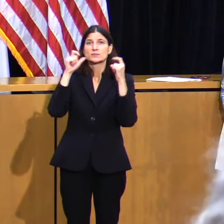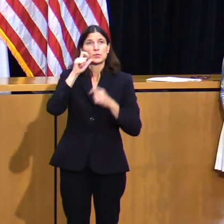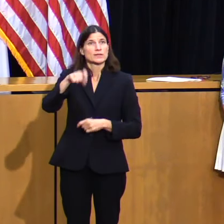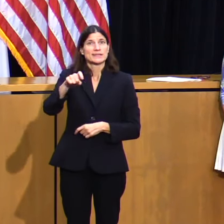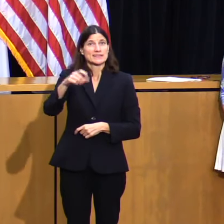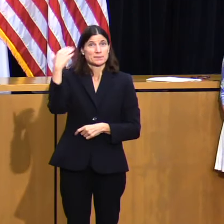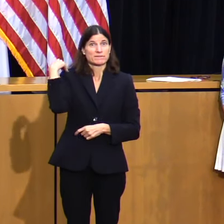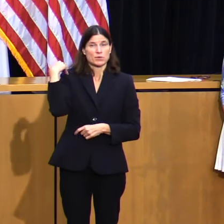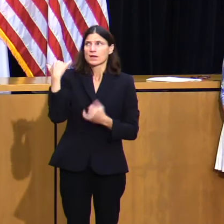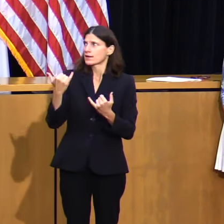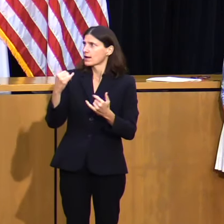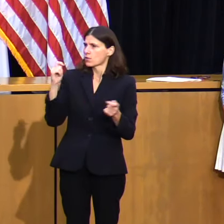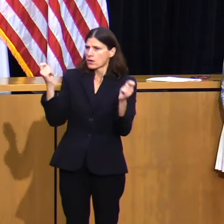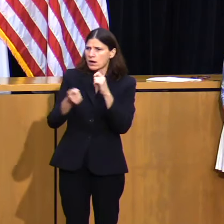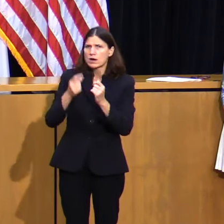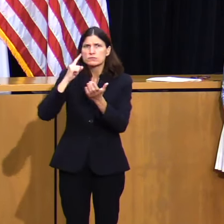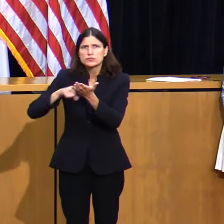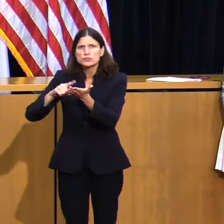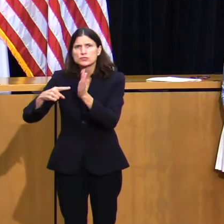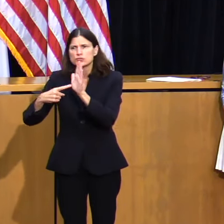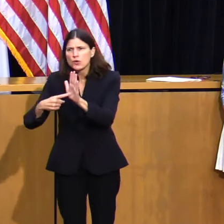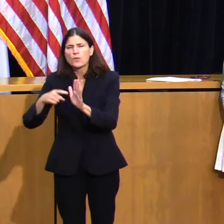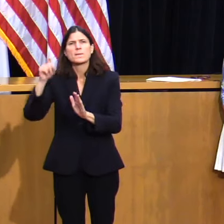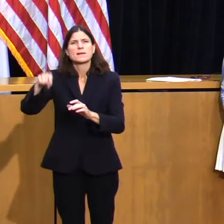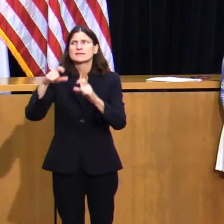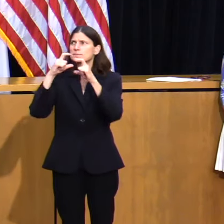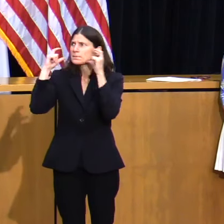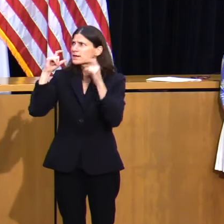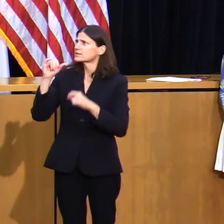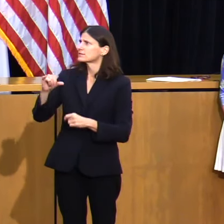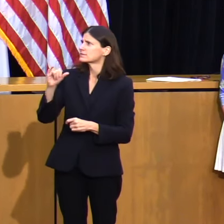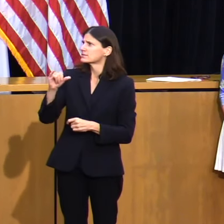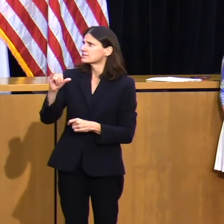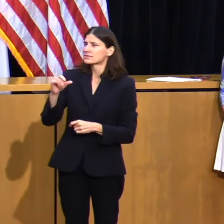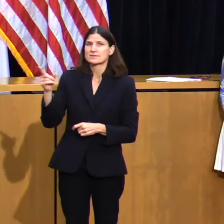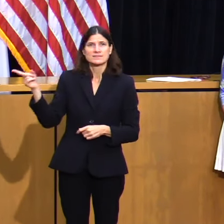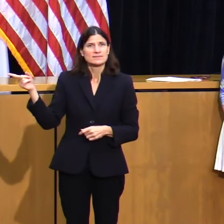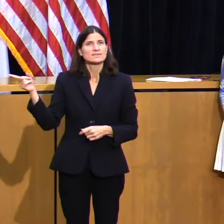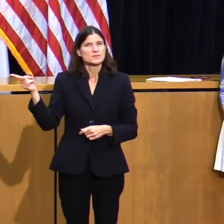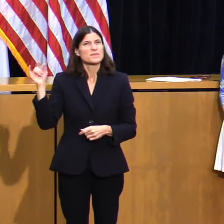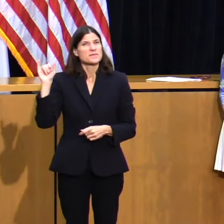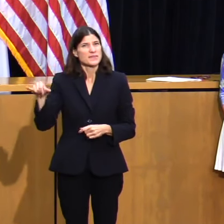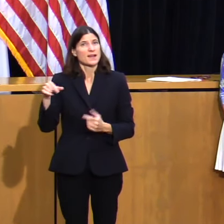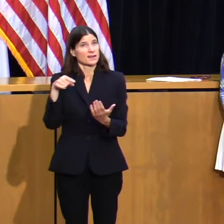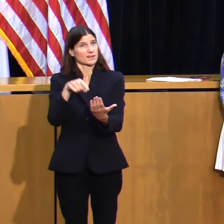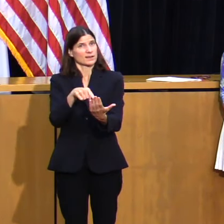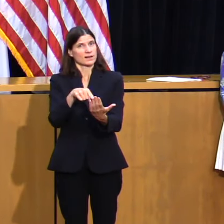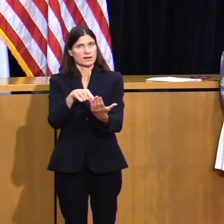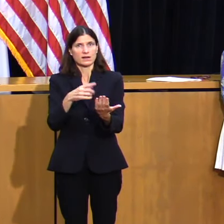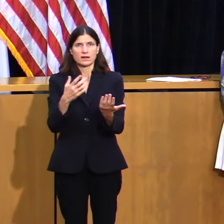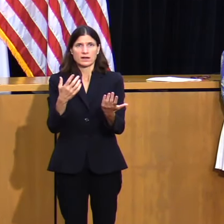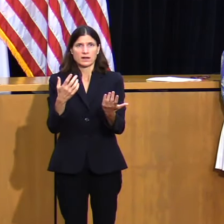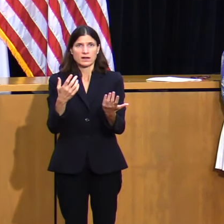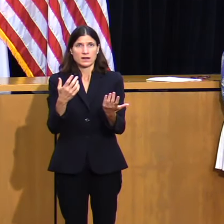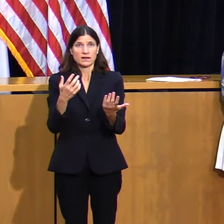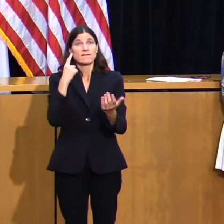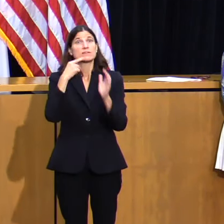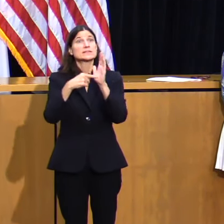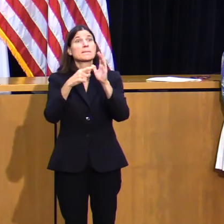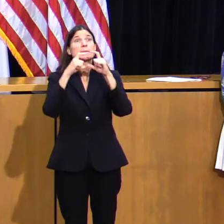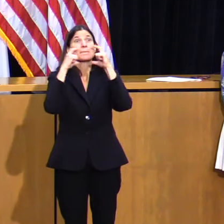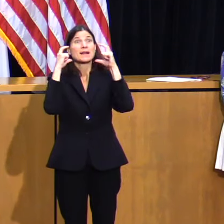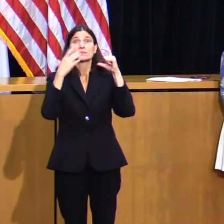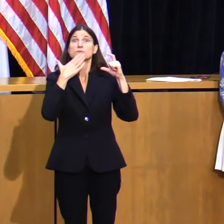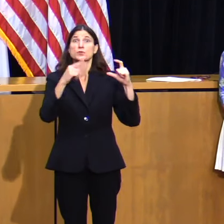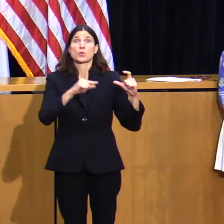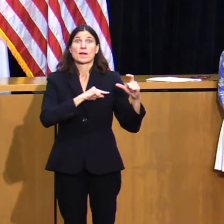the message that we took from all that is if you hold it up to the light and you can see through it, it's probably not very effective. There were